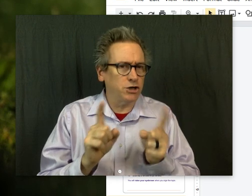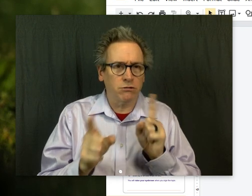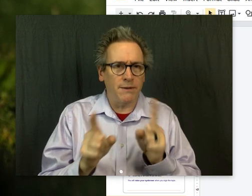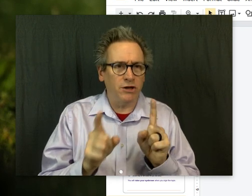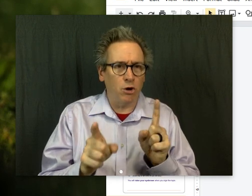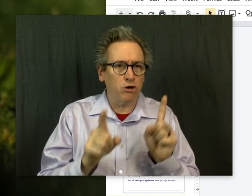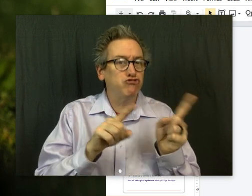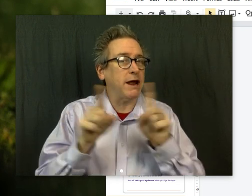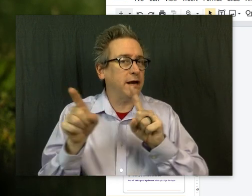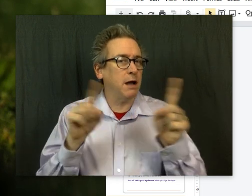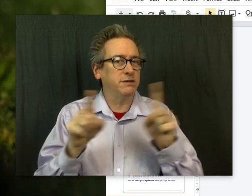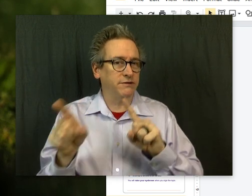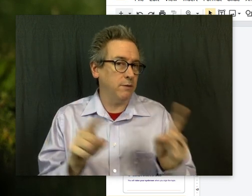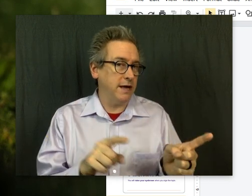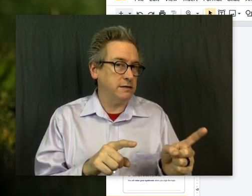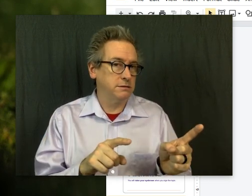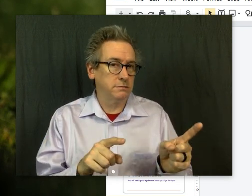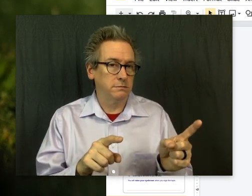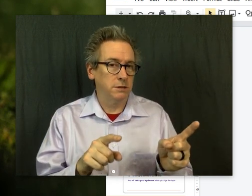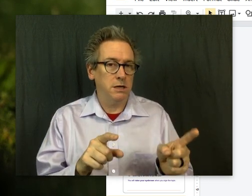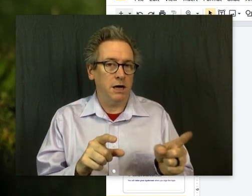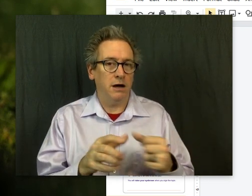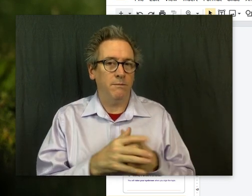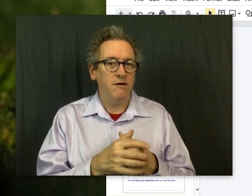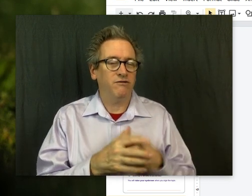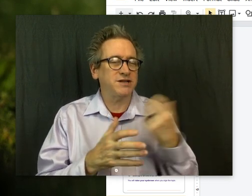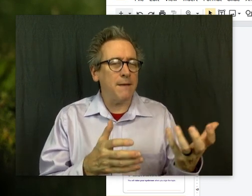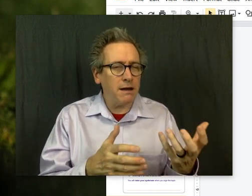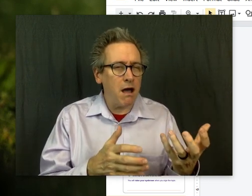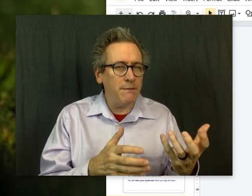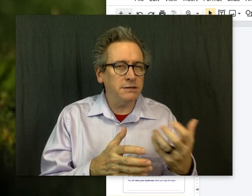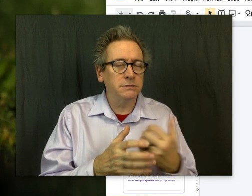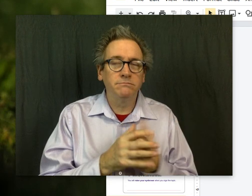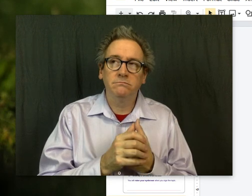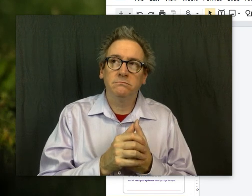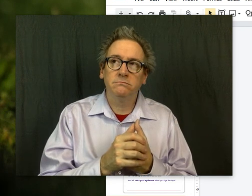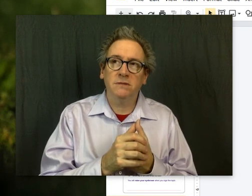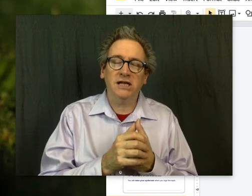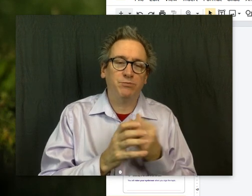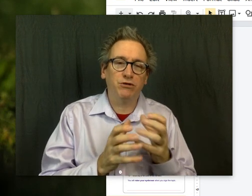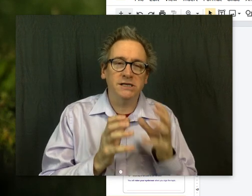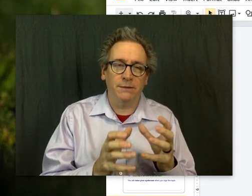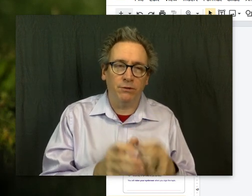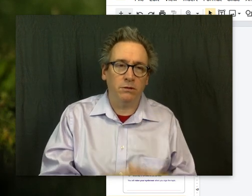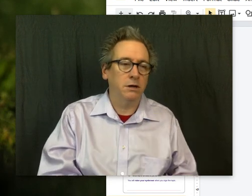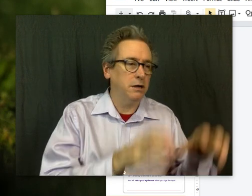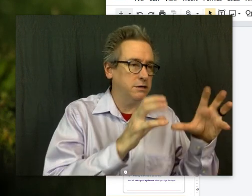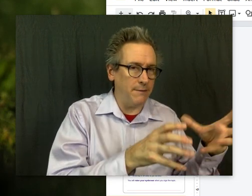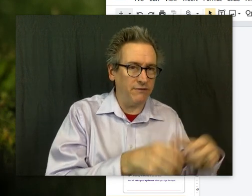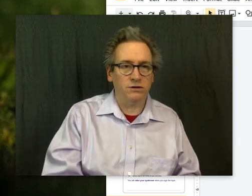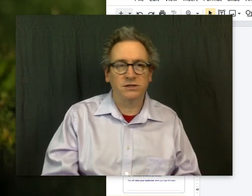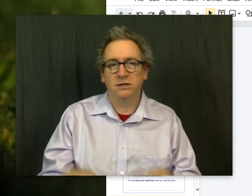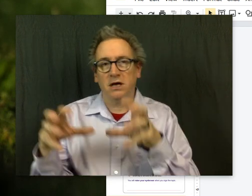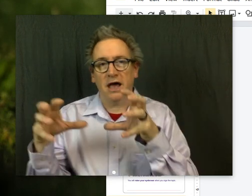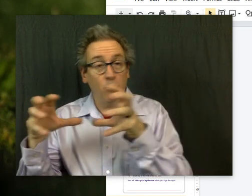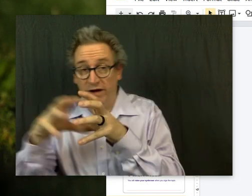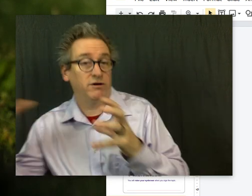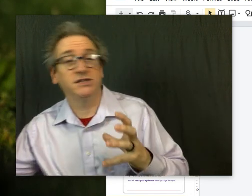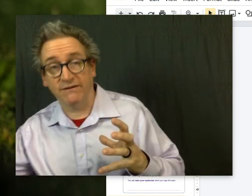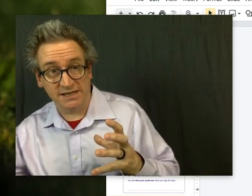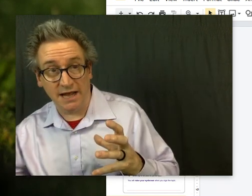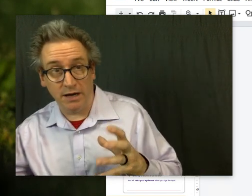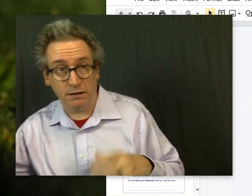not sure about the order, try it a couple different ways. For topic comment, it's pretty simple. Topic first, and then